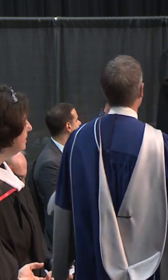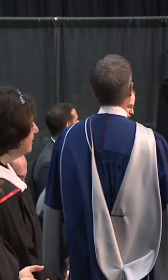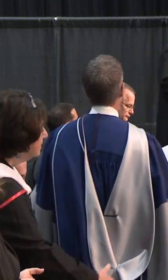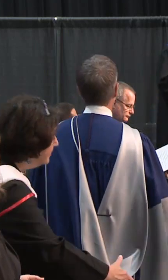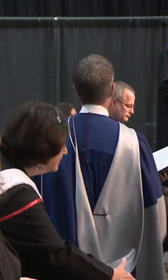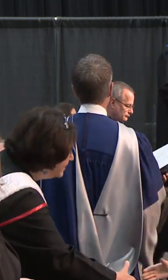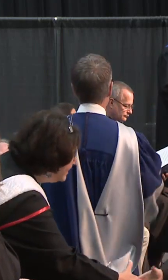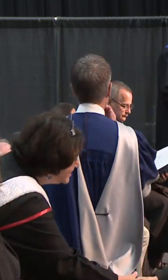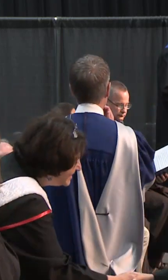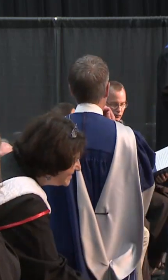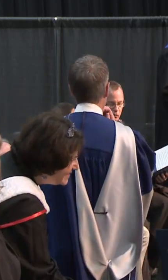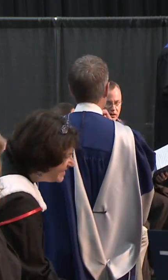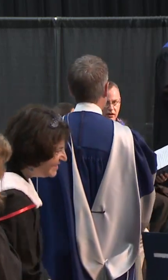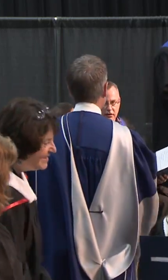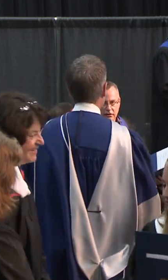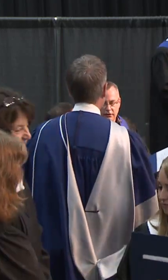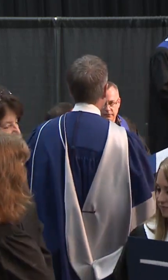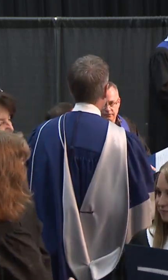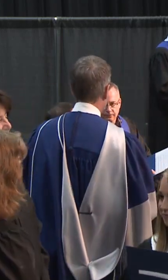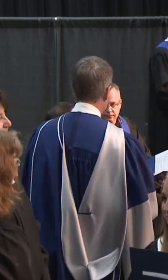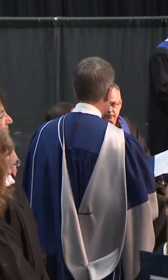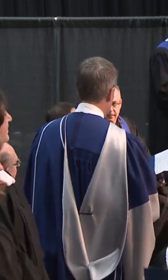With honors, Tracy Brake.